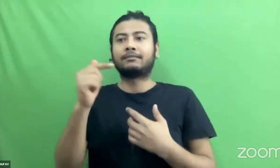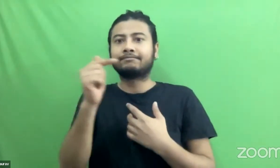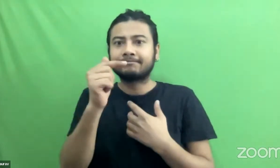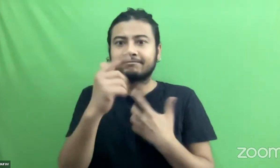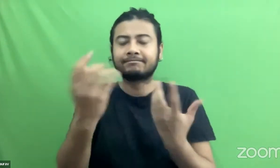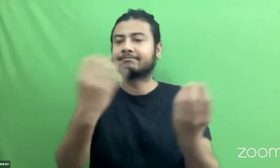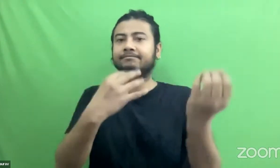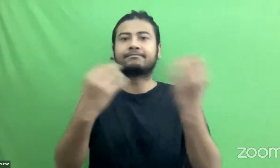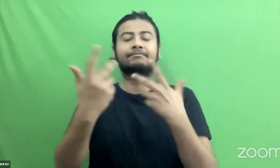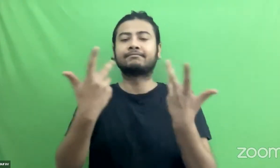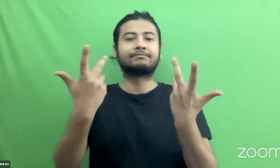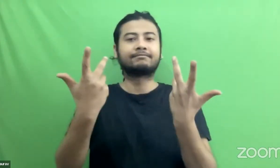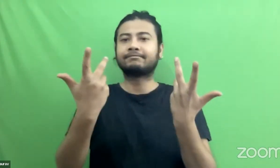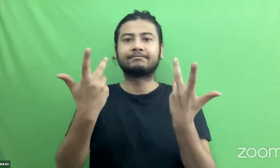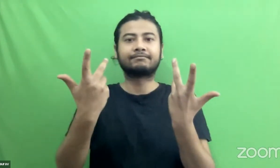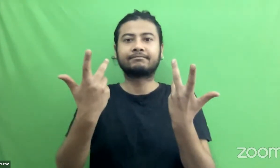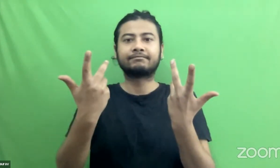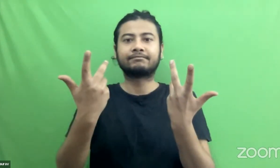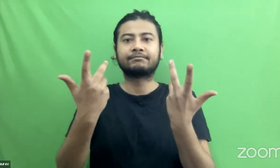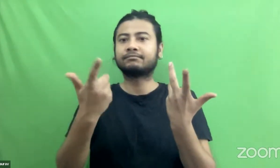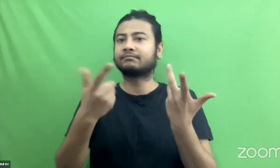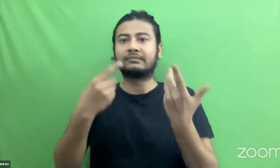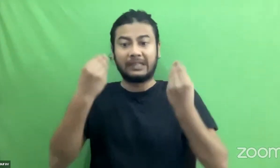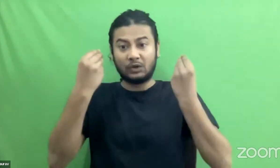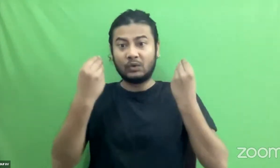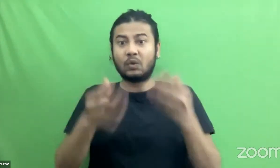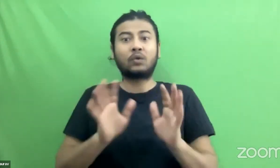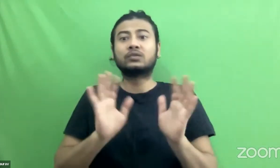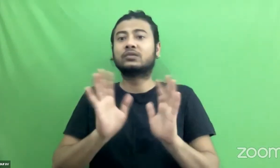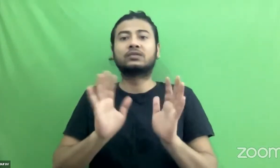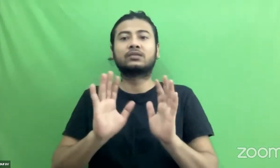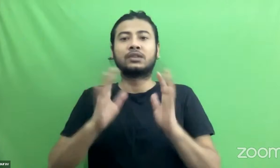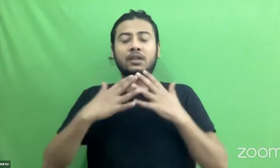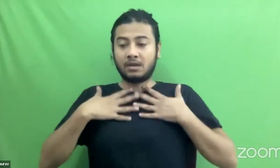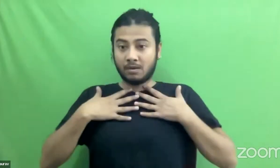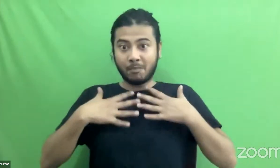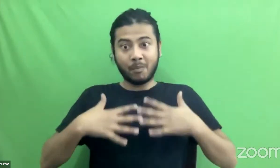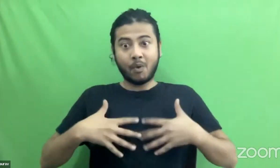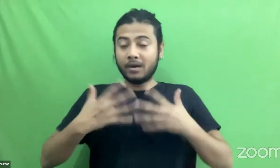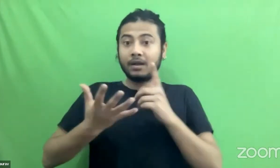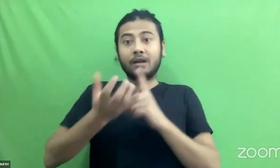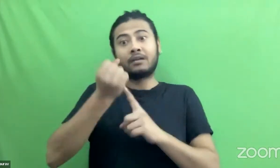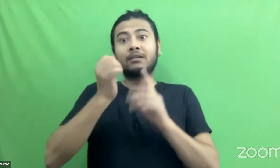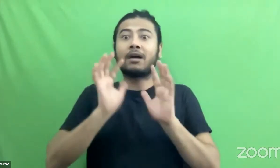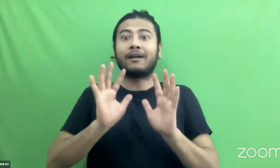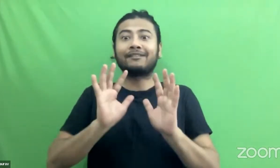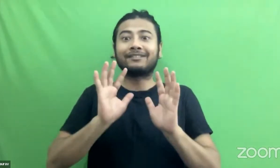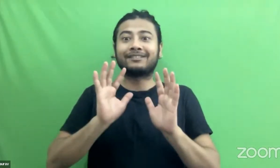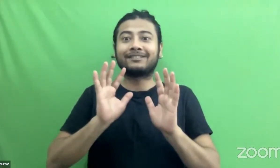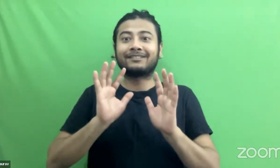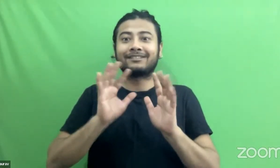body. We are very lucky that we have got this human body, because only in this human body we can try to understand